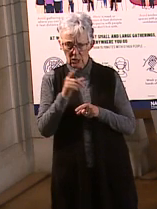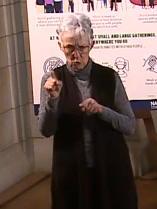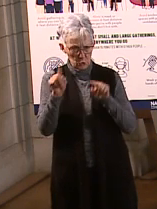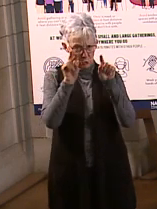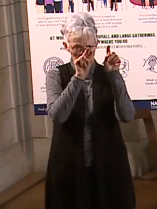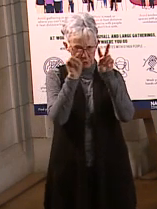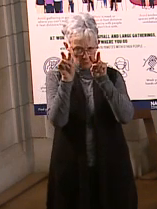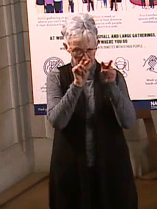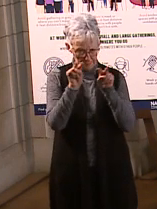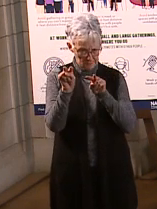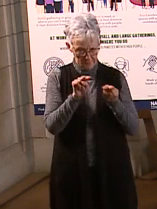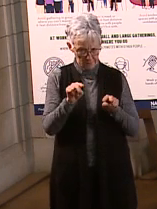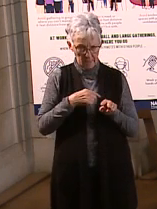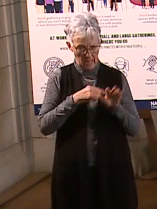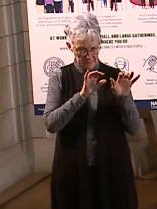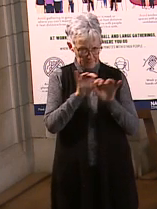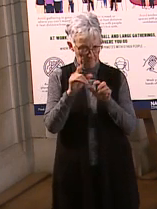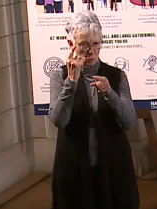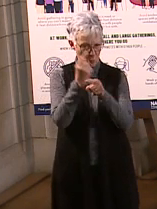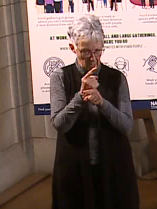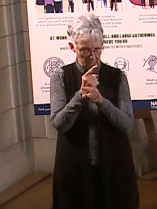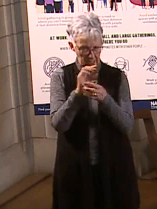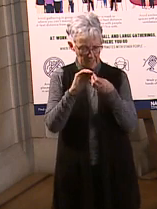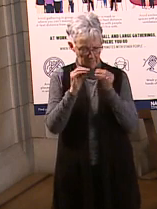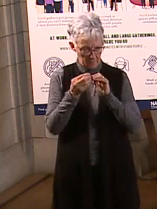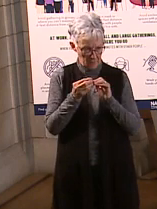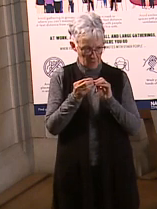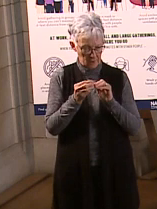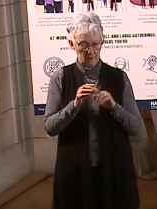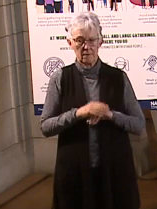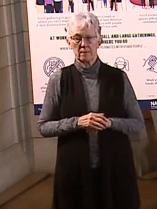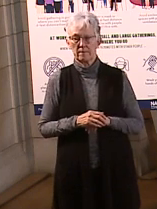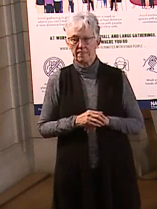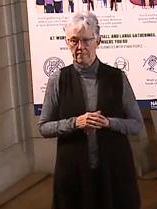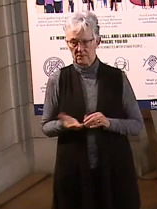number. Now we know it's correct, so we're going to hit the next button.